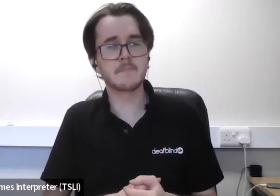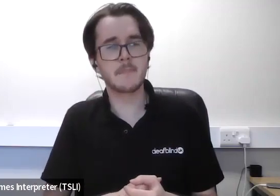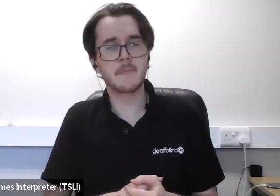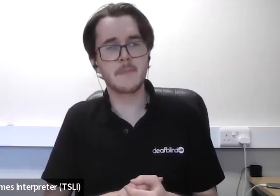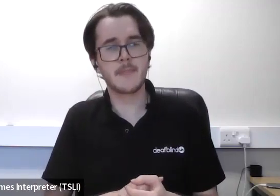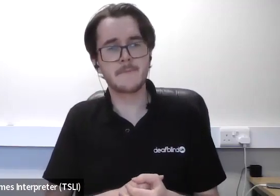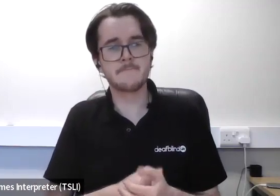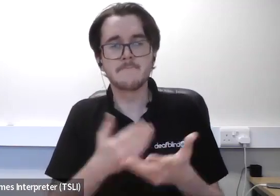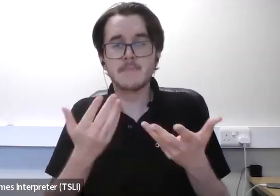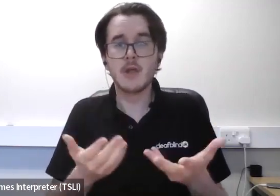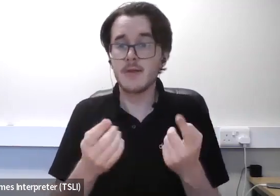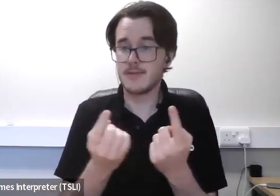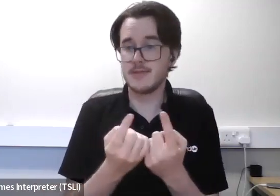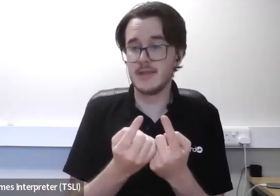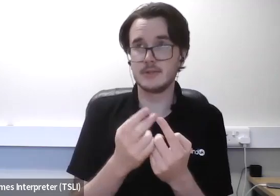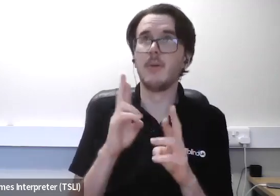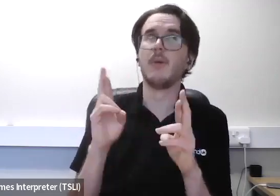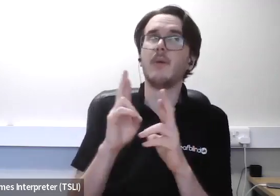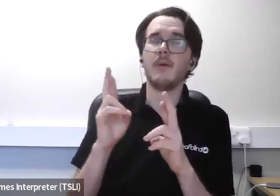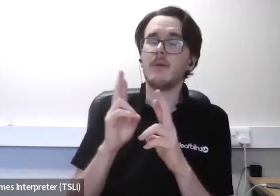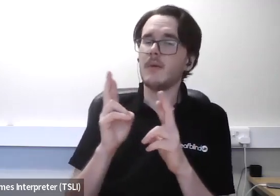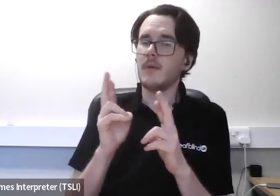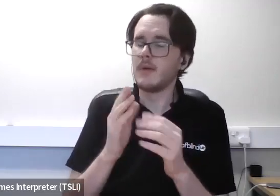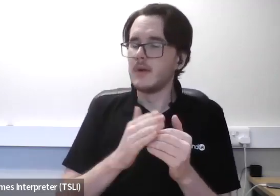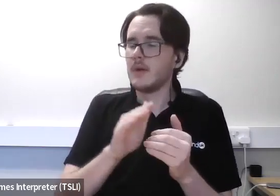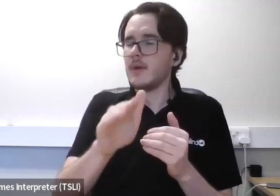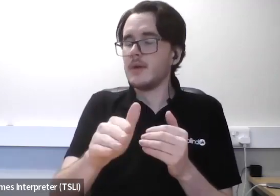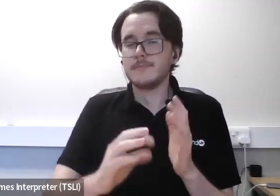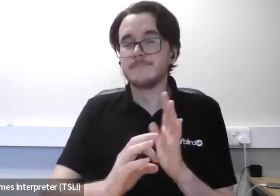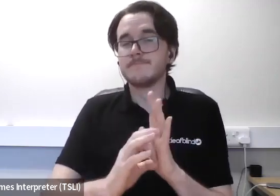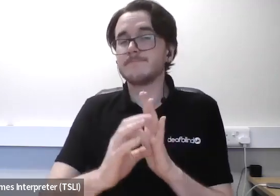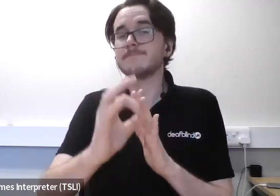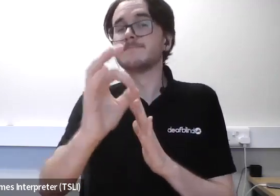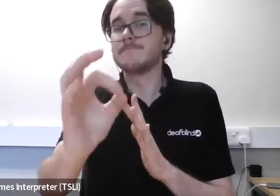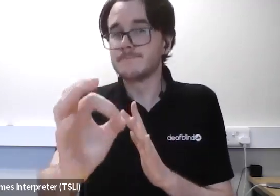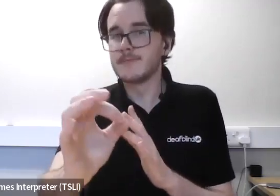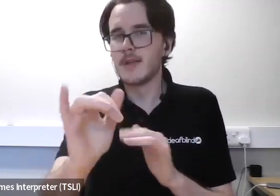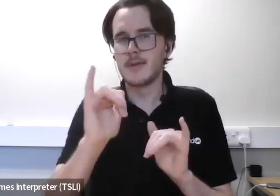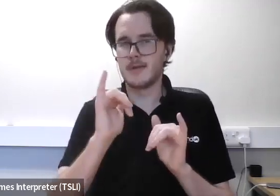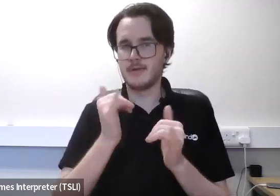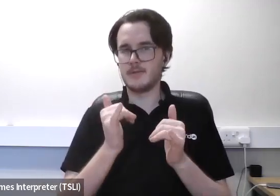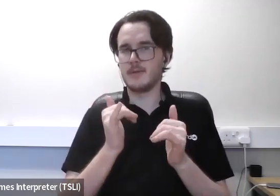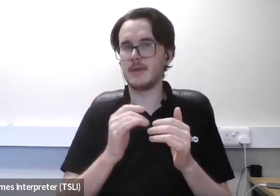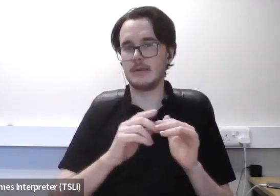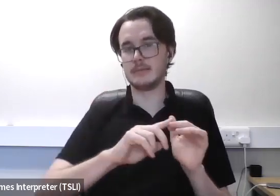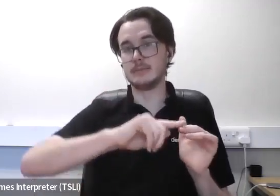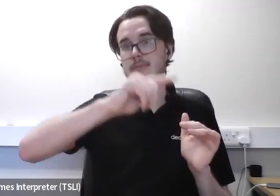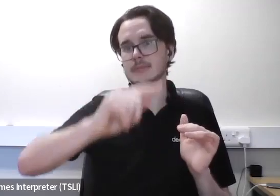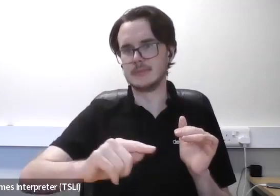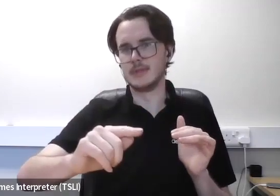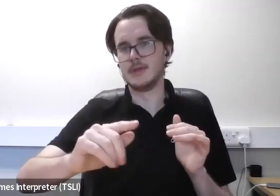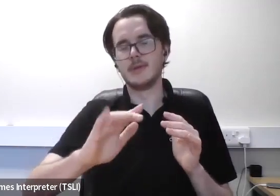Now that things are hopefully, we hope, improving, although we may be suffering a blip in the near